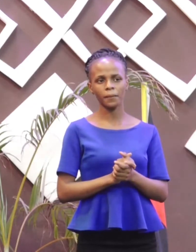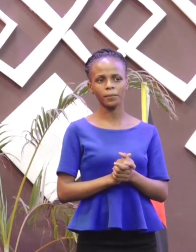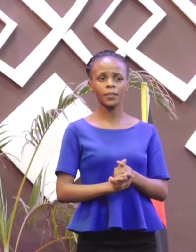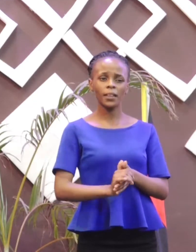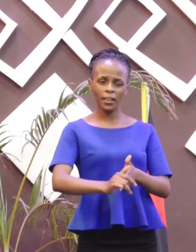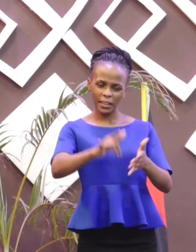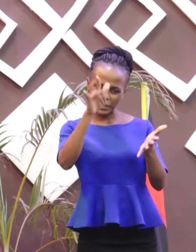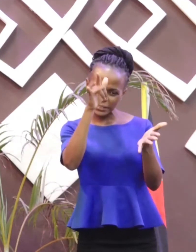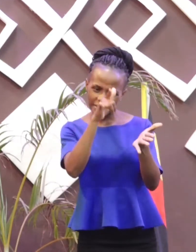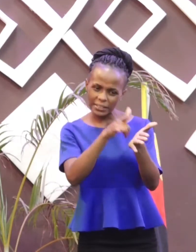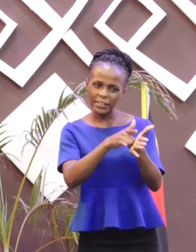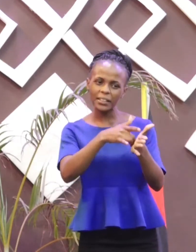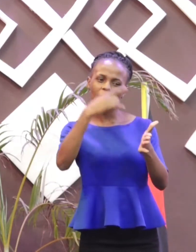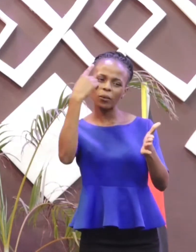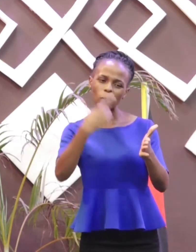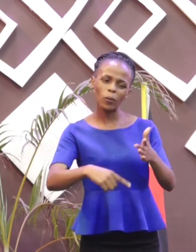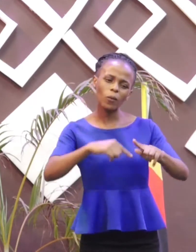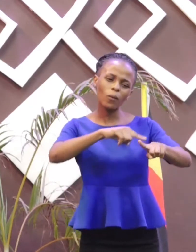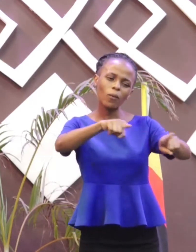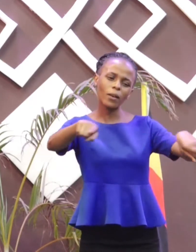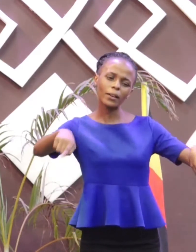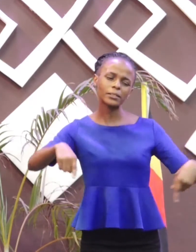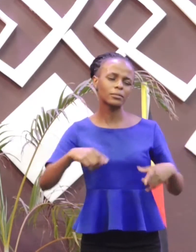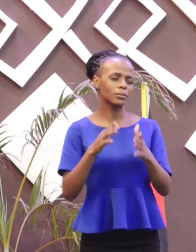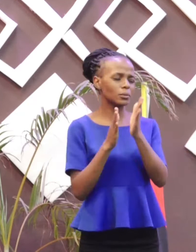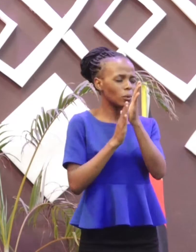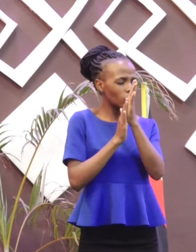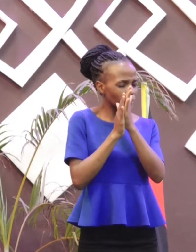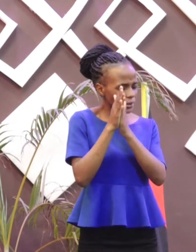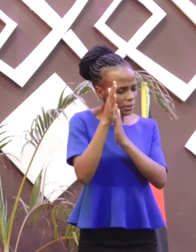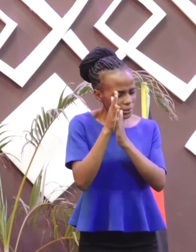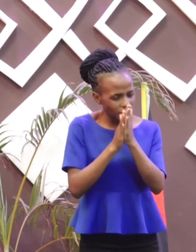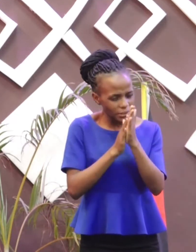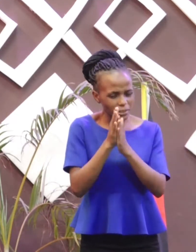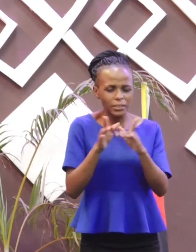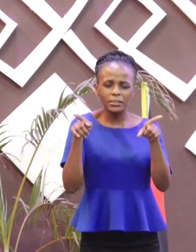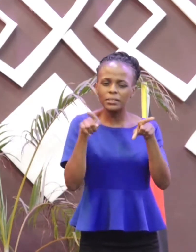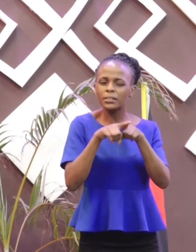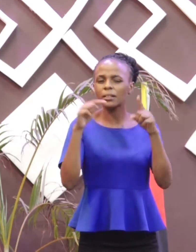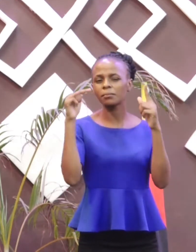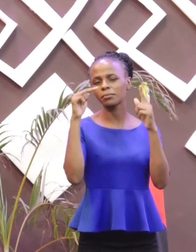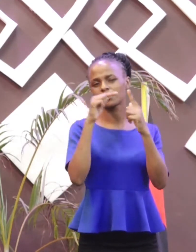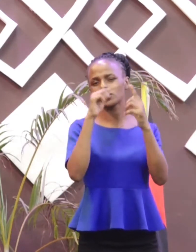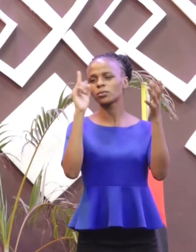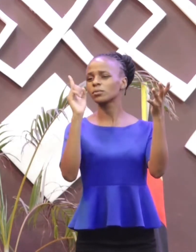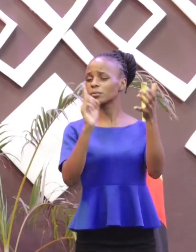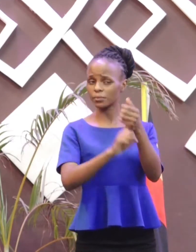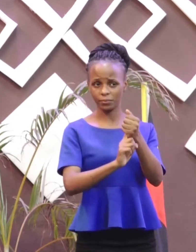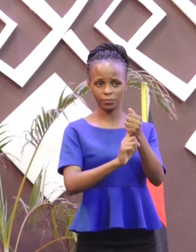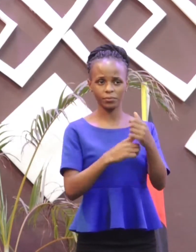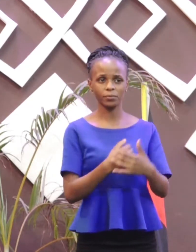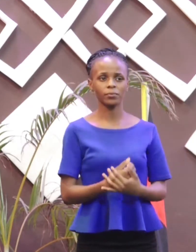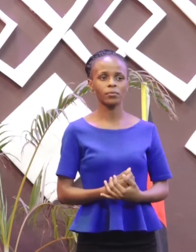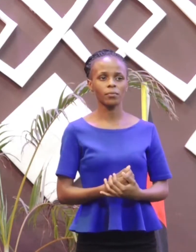that's what we long to attain. Eryo lyeddaala lye tuyaayaanira